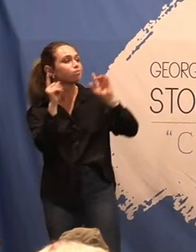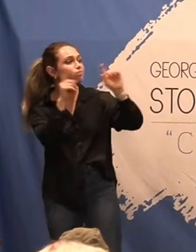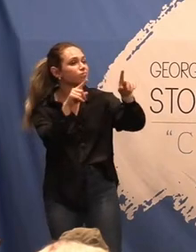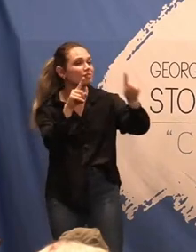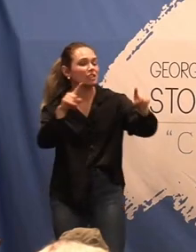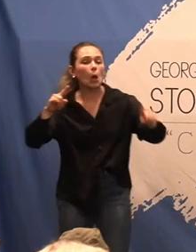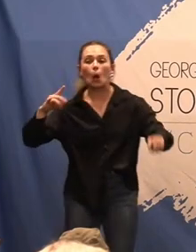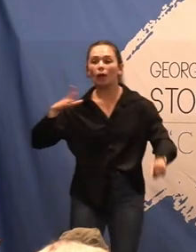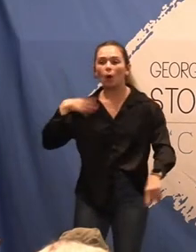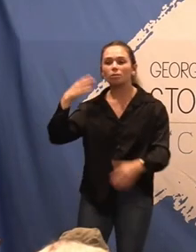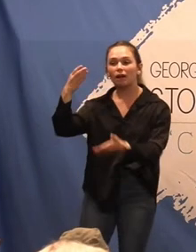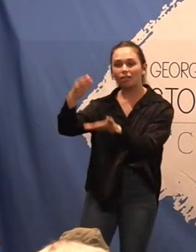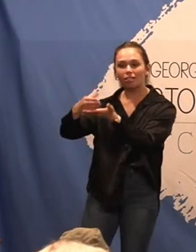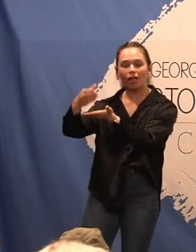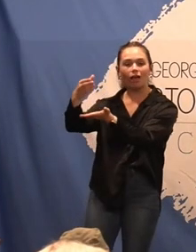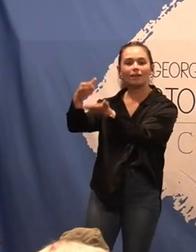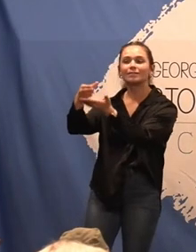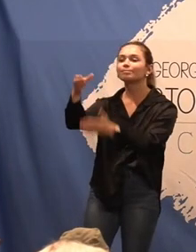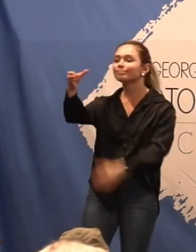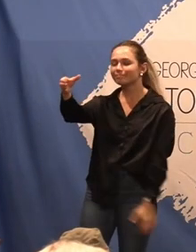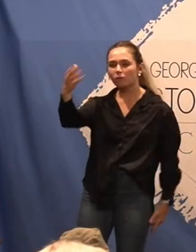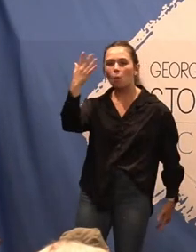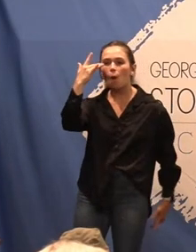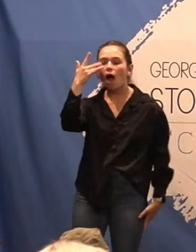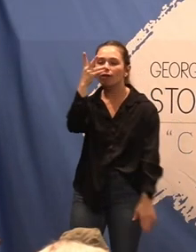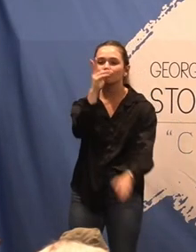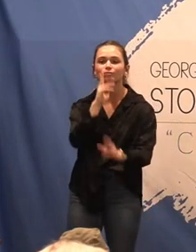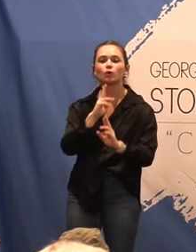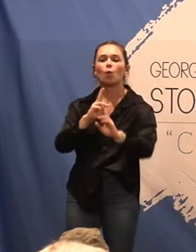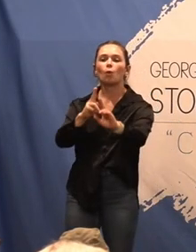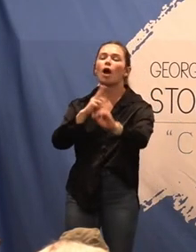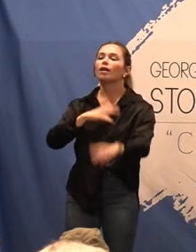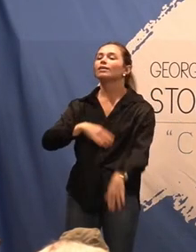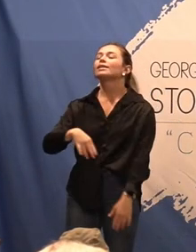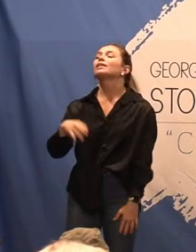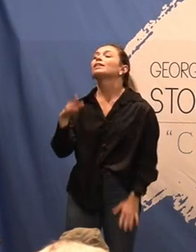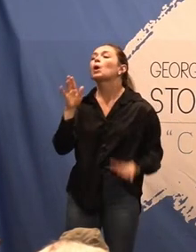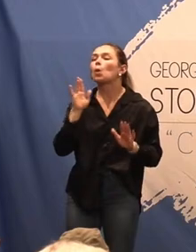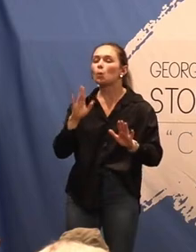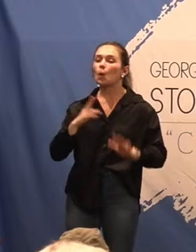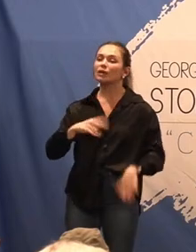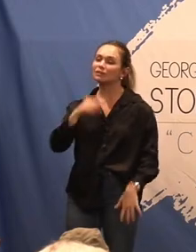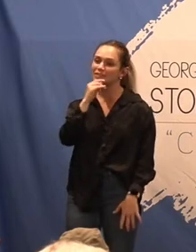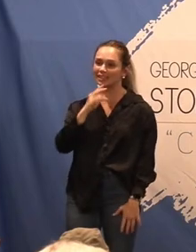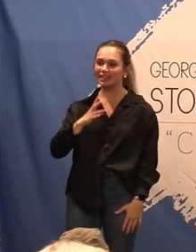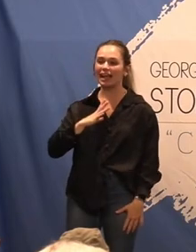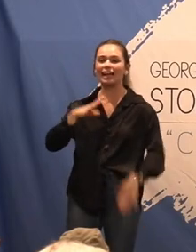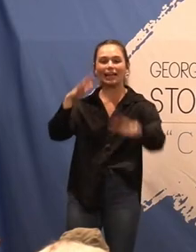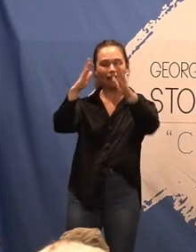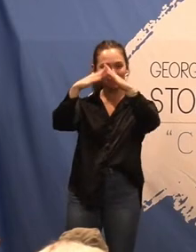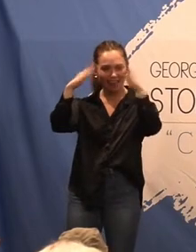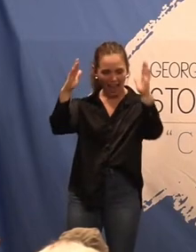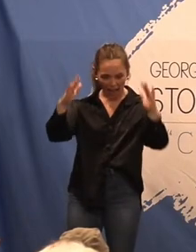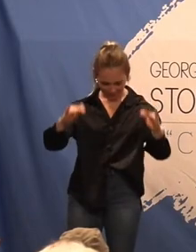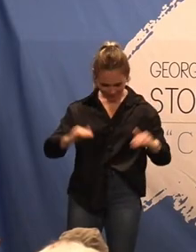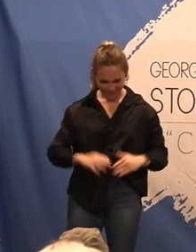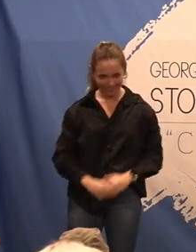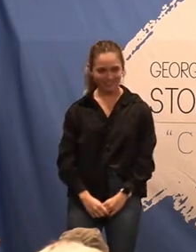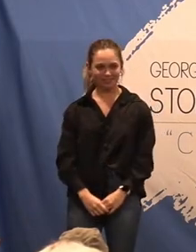up a glass in honor of the lovely lady of the house.